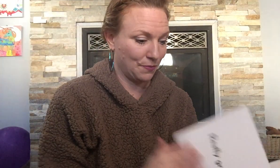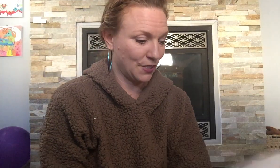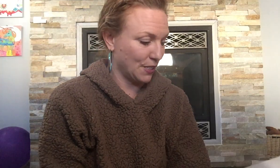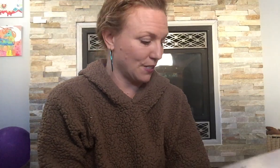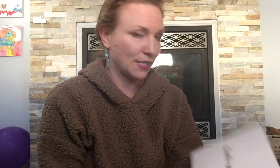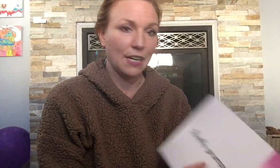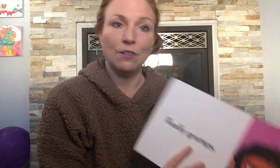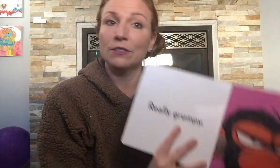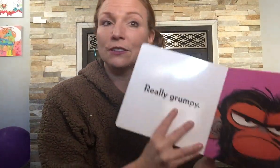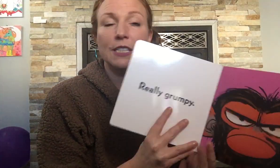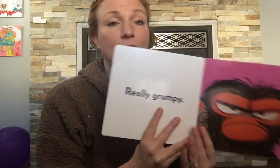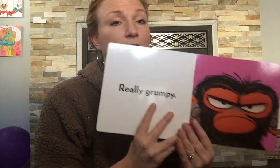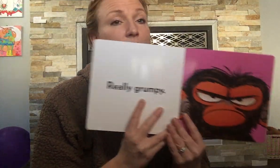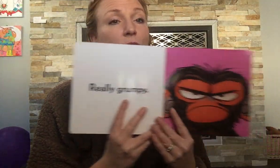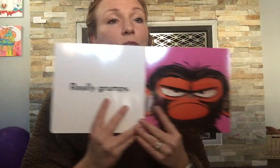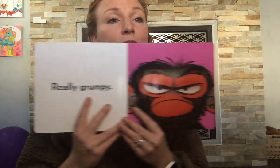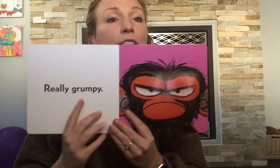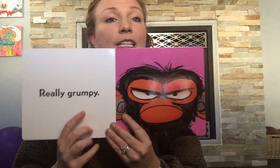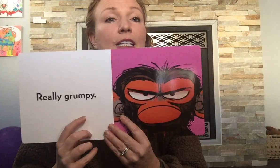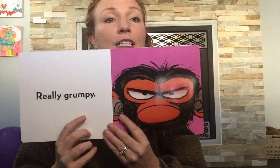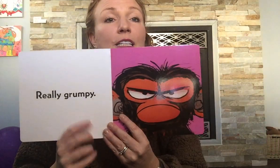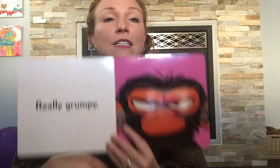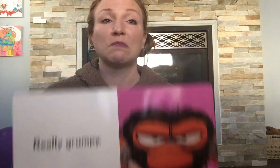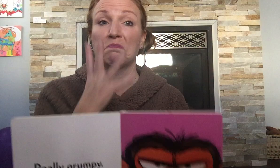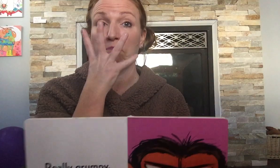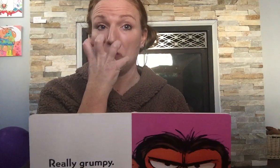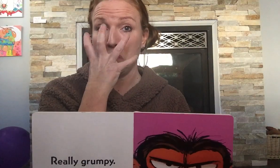What's he gonna say? Oh no, he's still really grumpy.